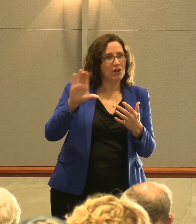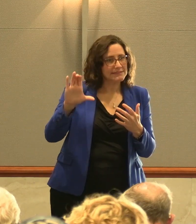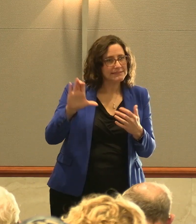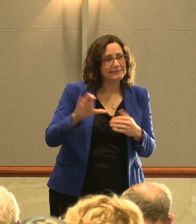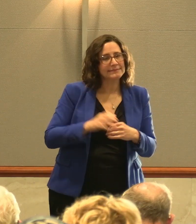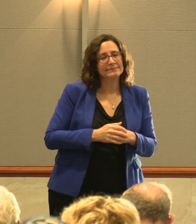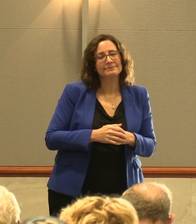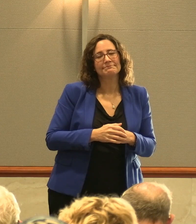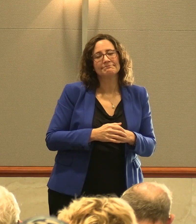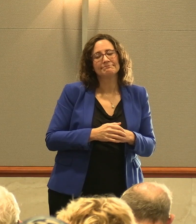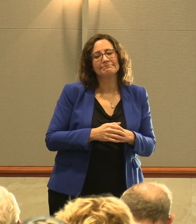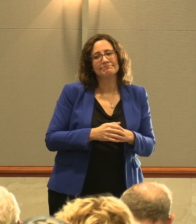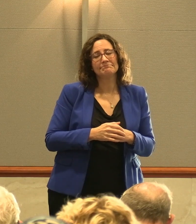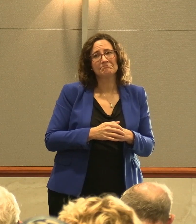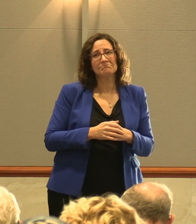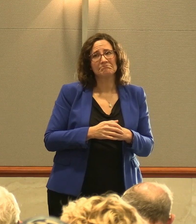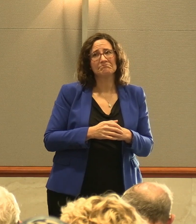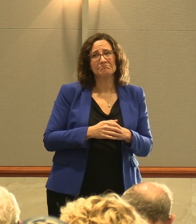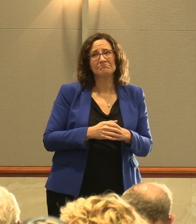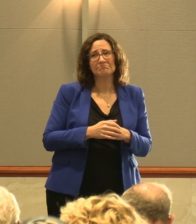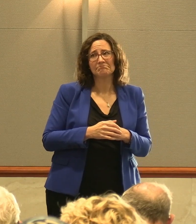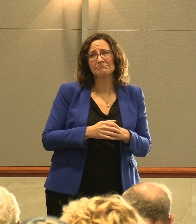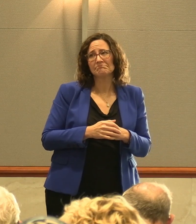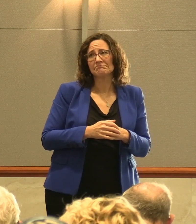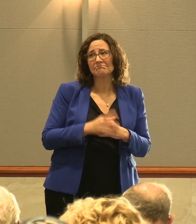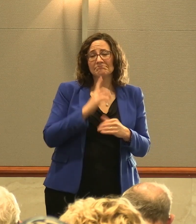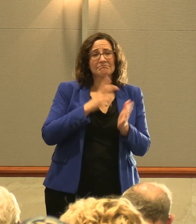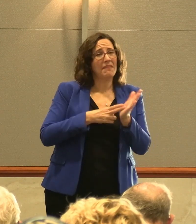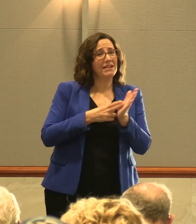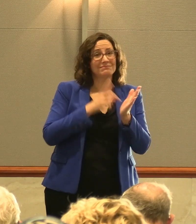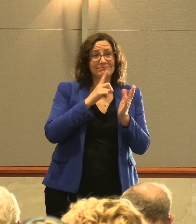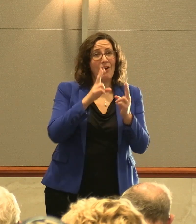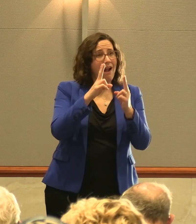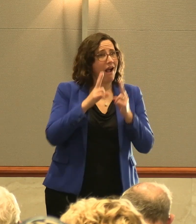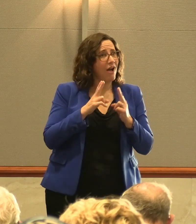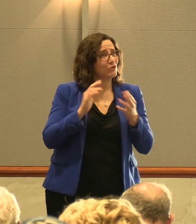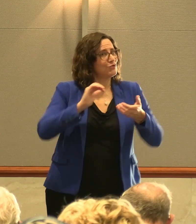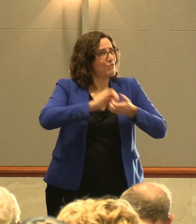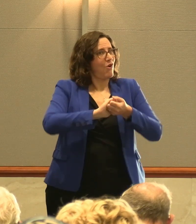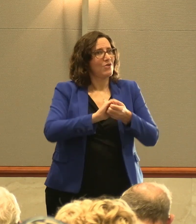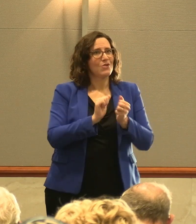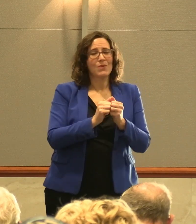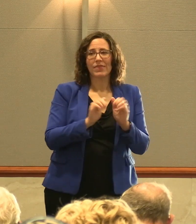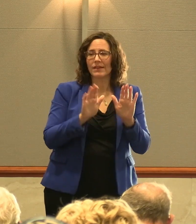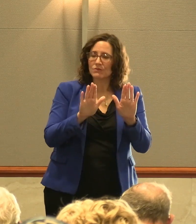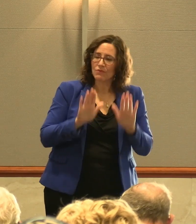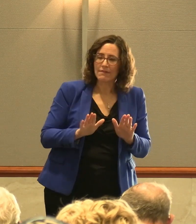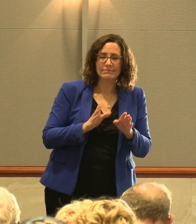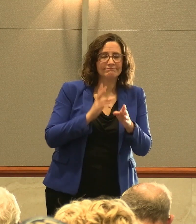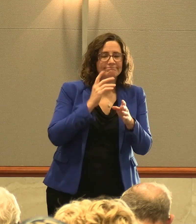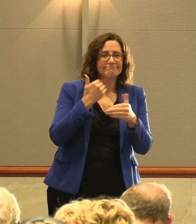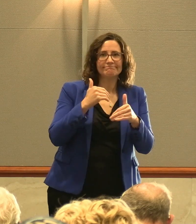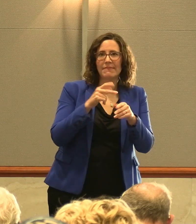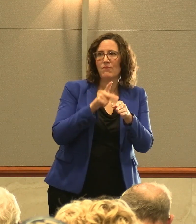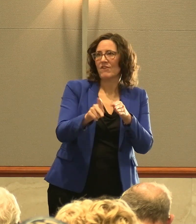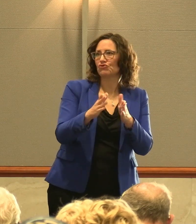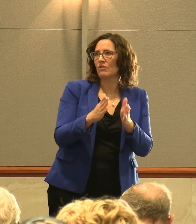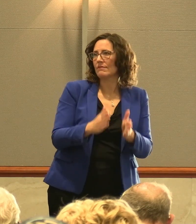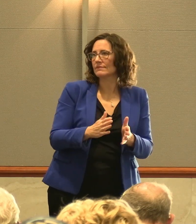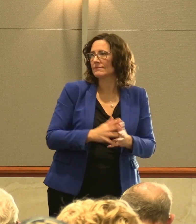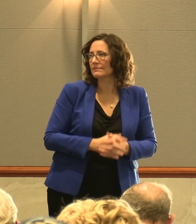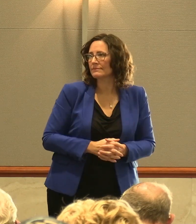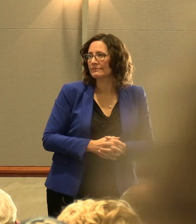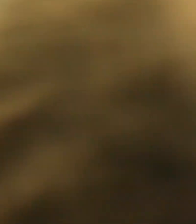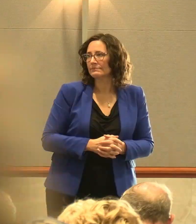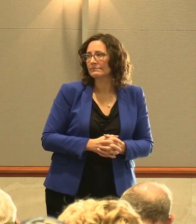JCRC. And really, it's just an honor to be able to partner with such incredible professionals in the work that we